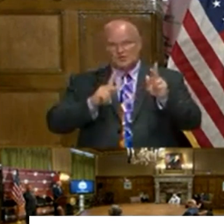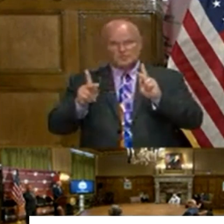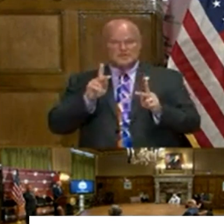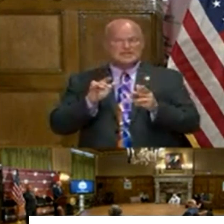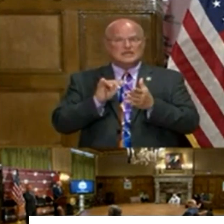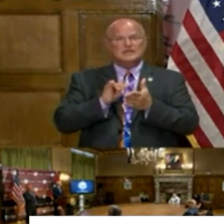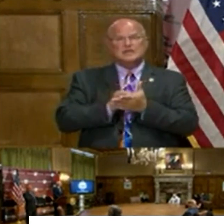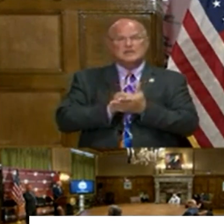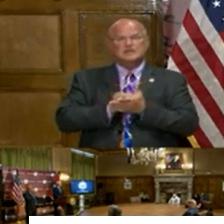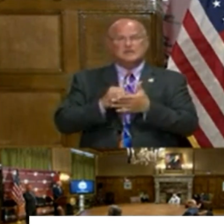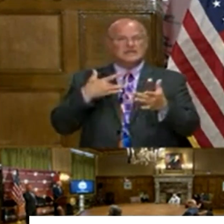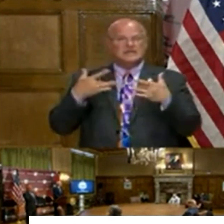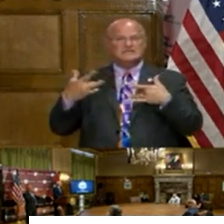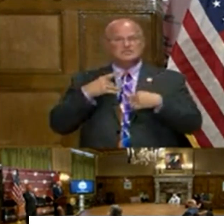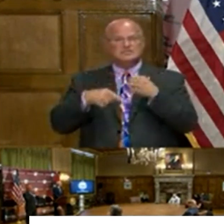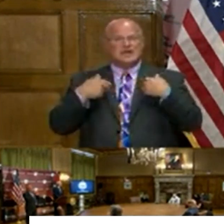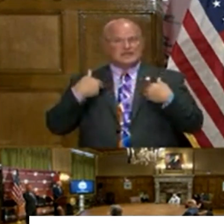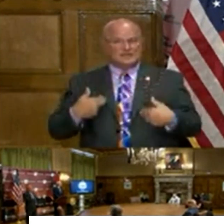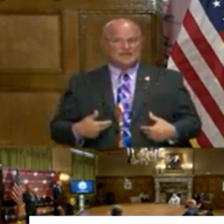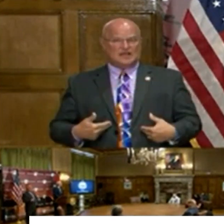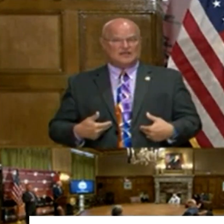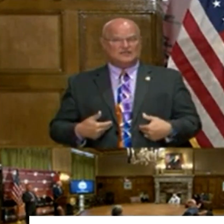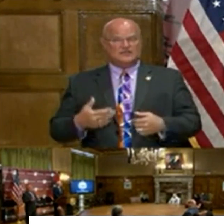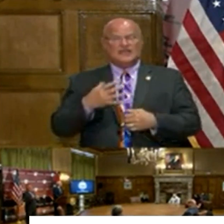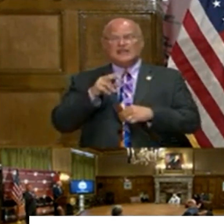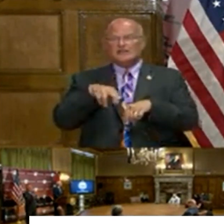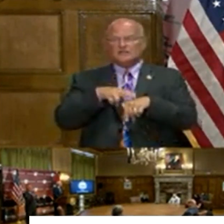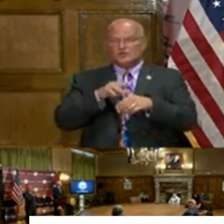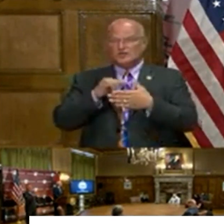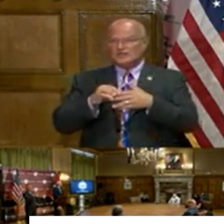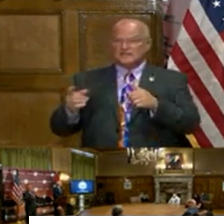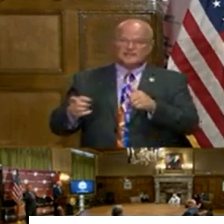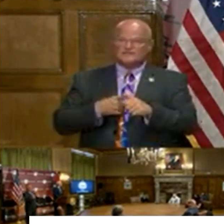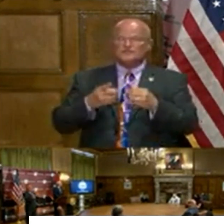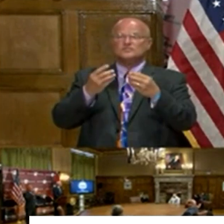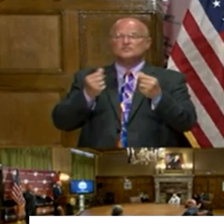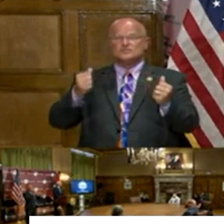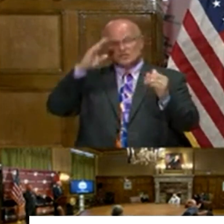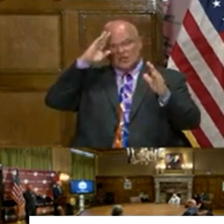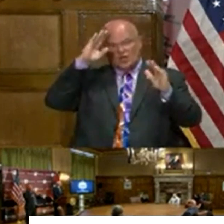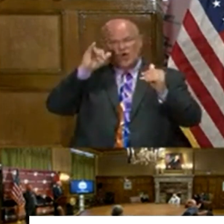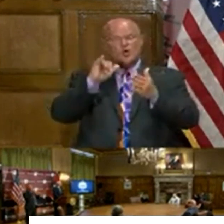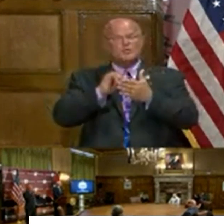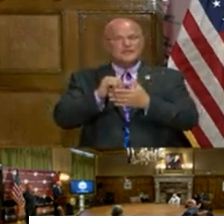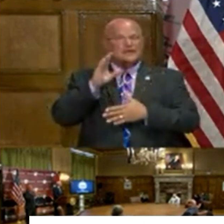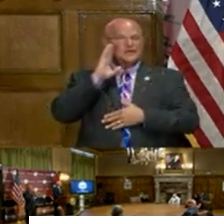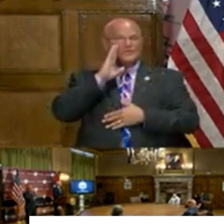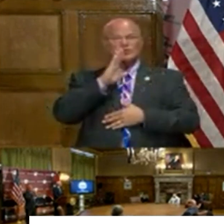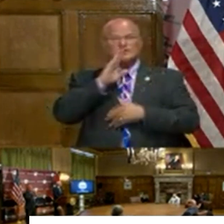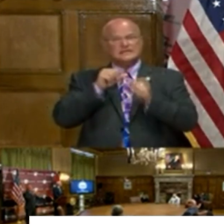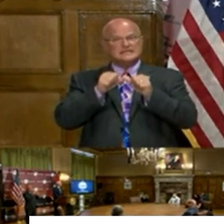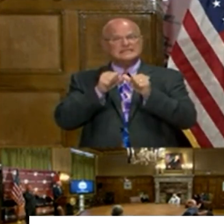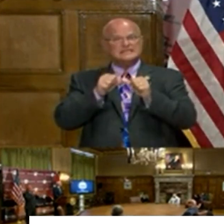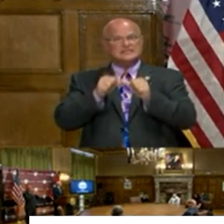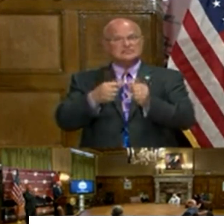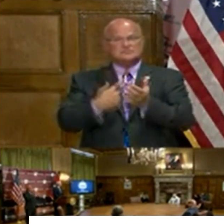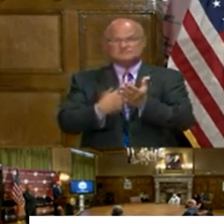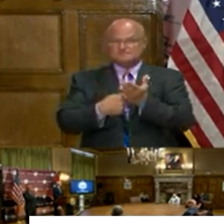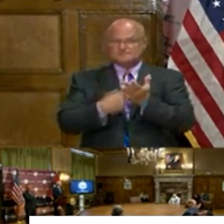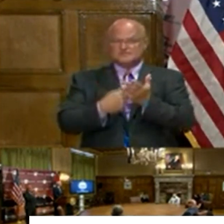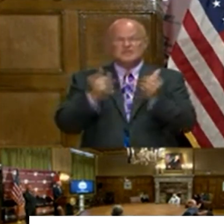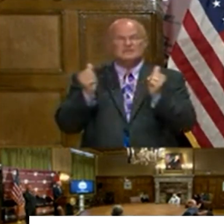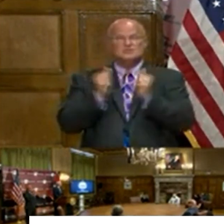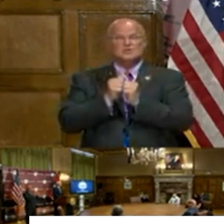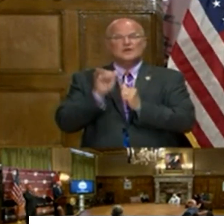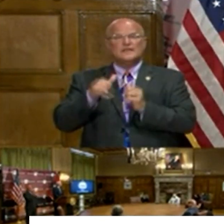are concerned about the health. And of course, that's the first solution. I hope that will be continue to be discussed